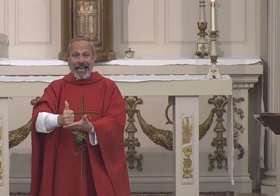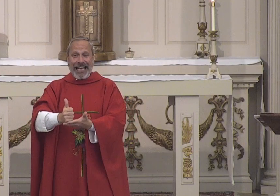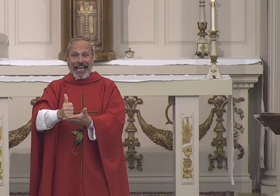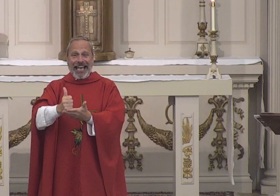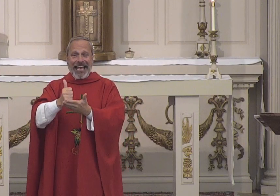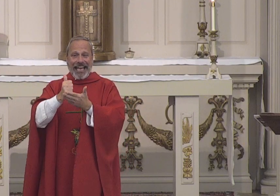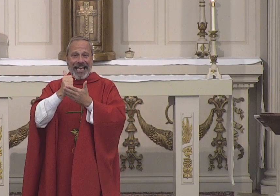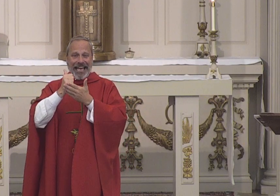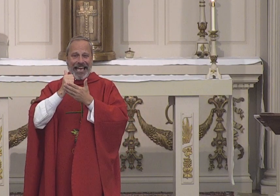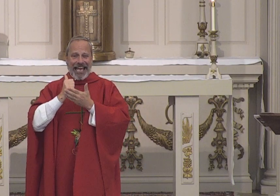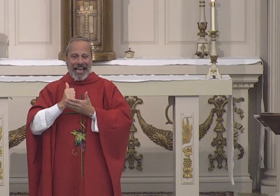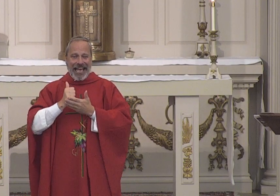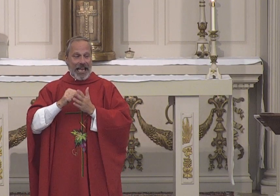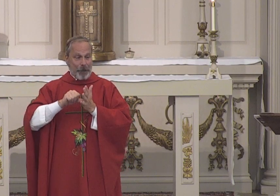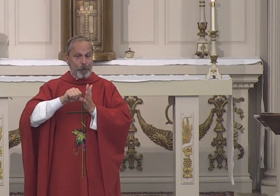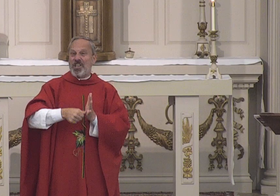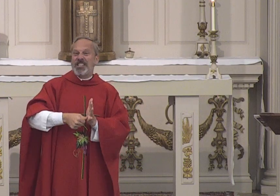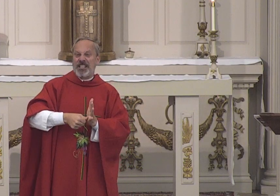shows us now,